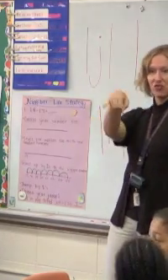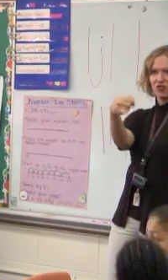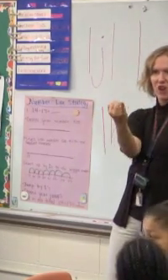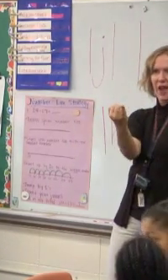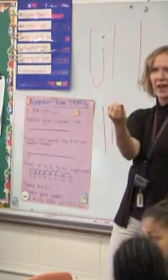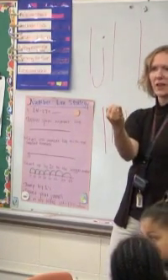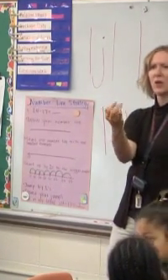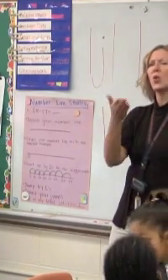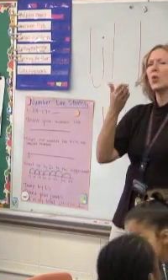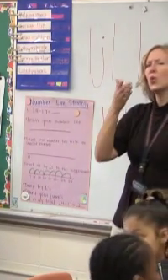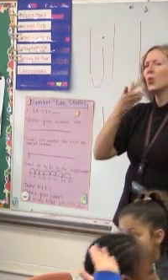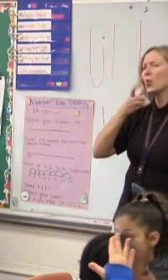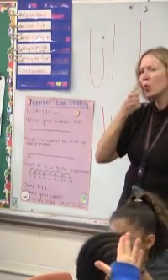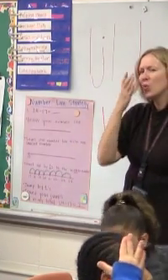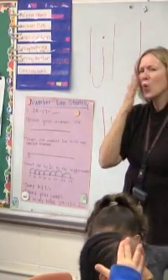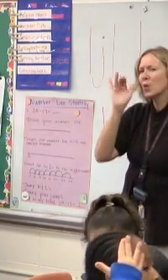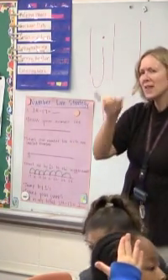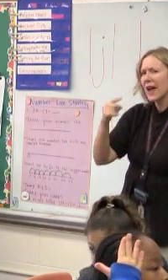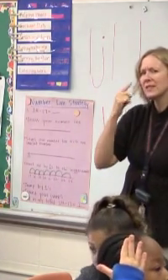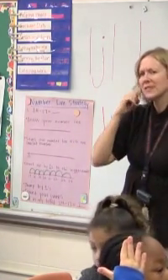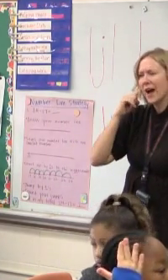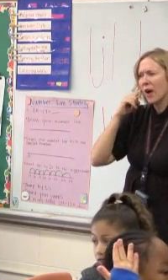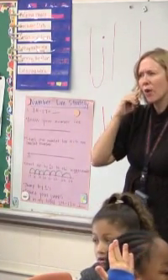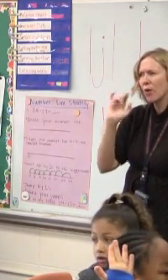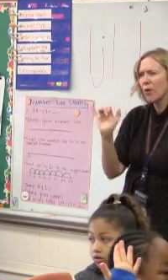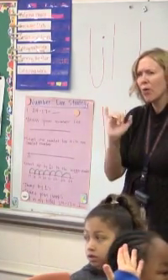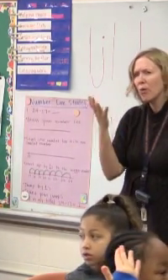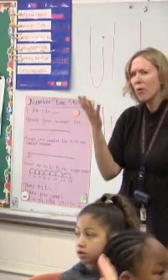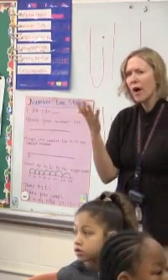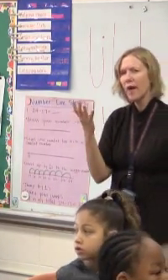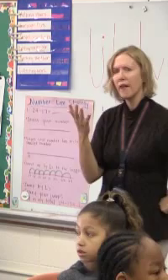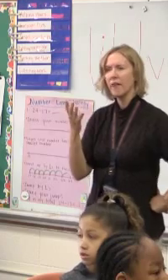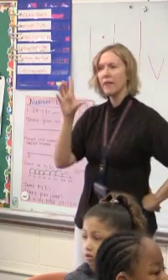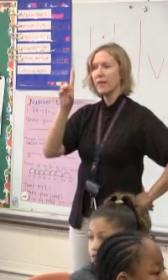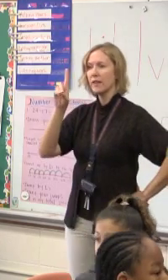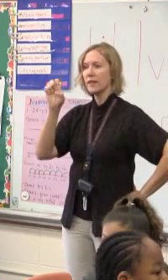tell me the sound that this makes? Desiree.